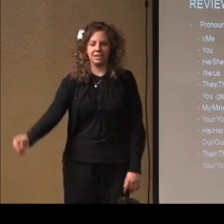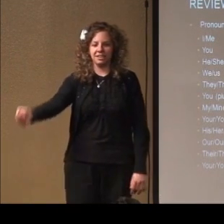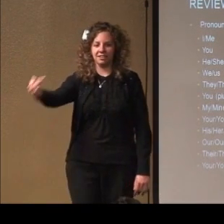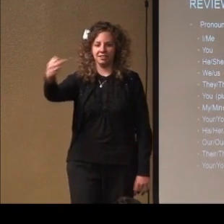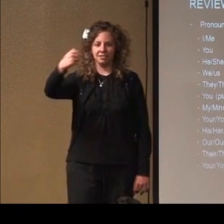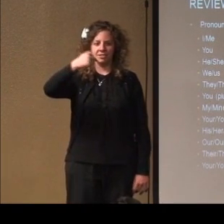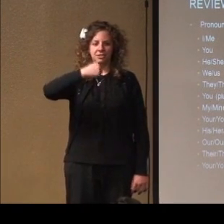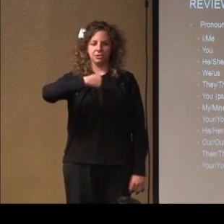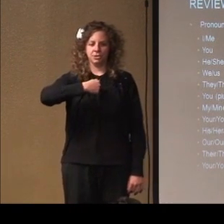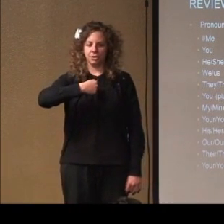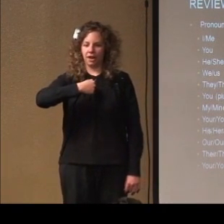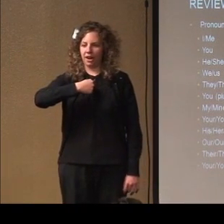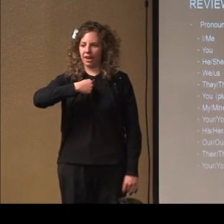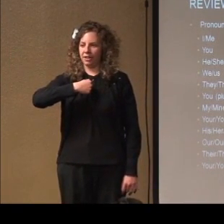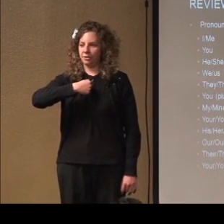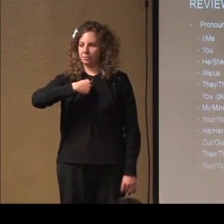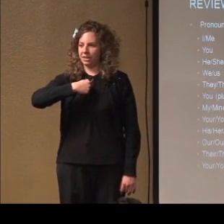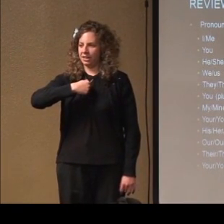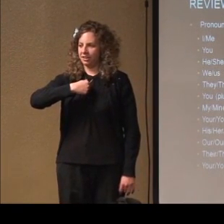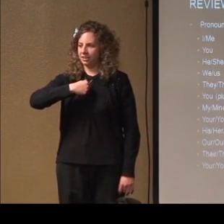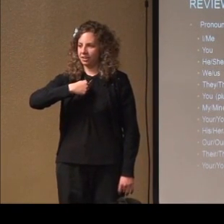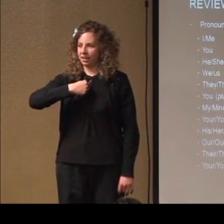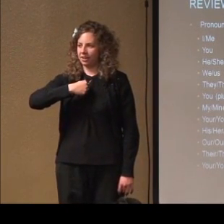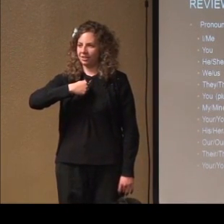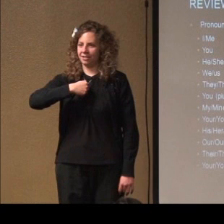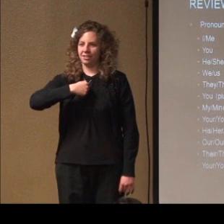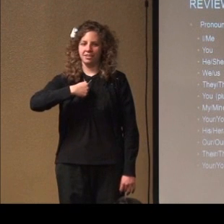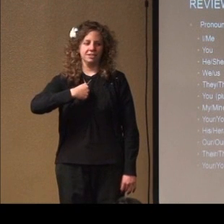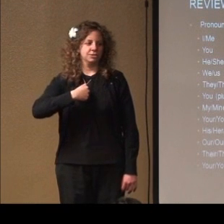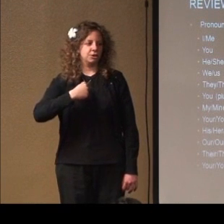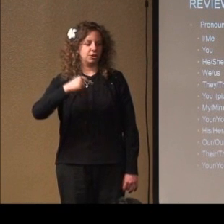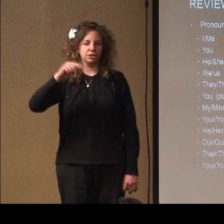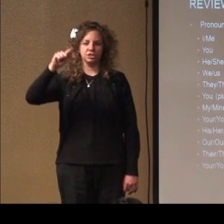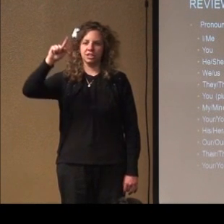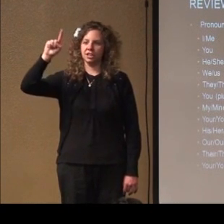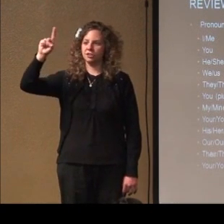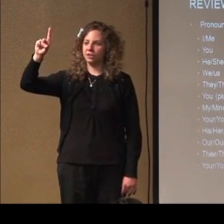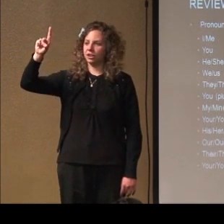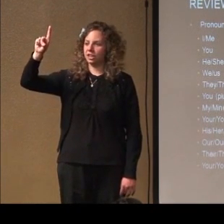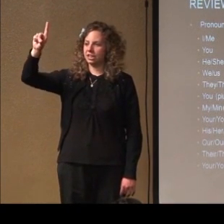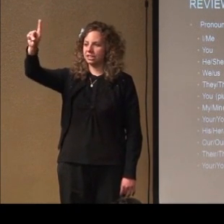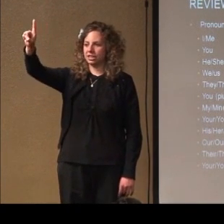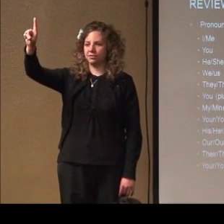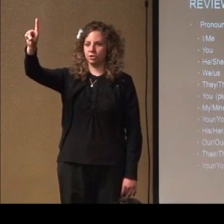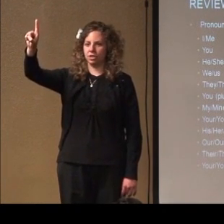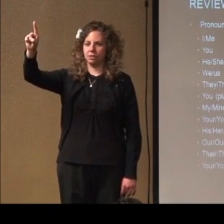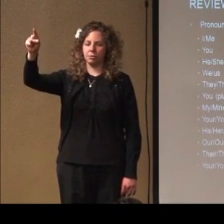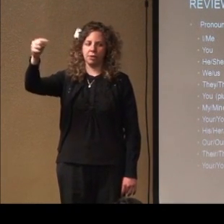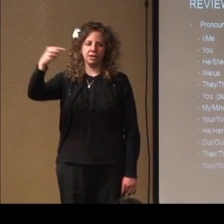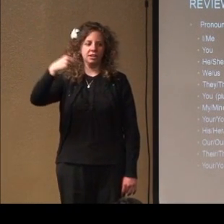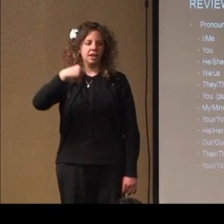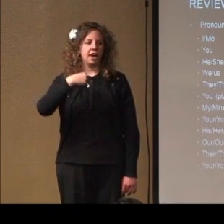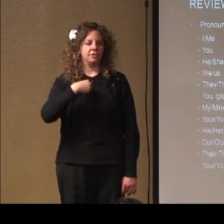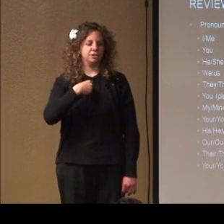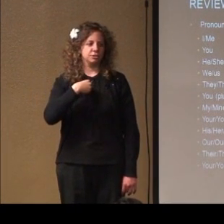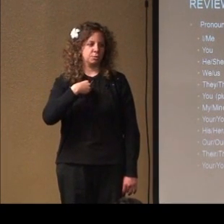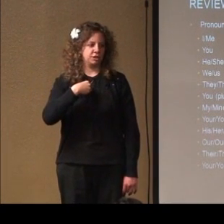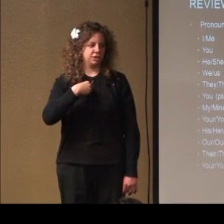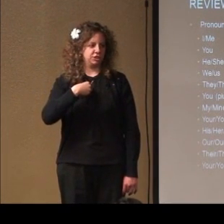me. So I or me, okay? So you're just taking your finger like this, like if you're doing a number one, and then you're just pointing to